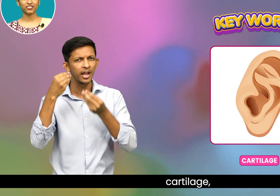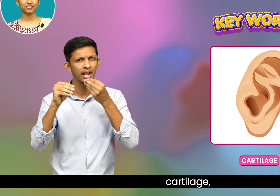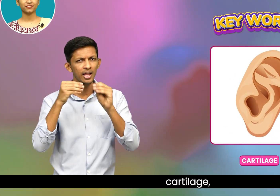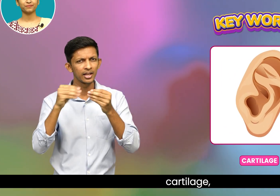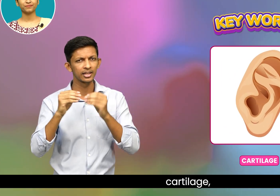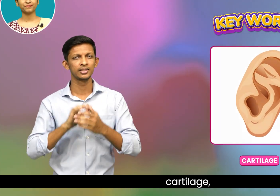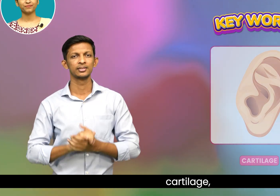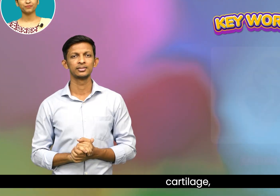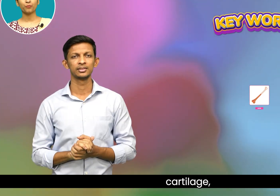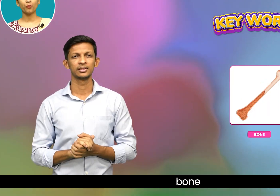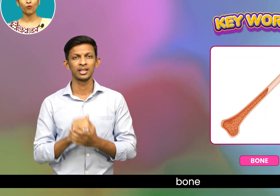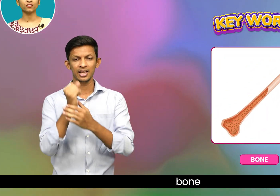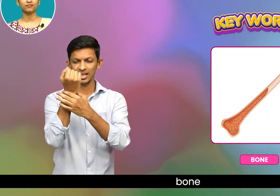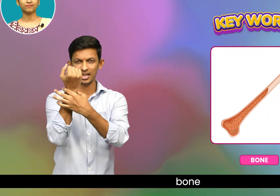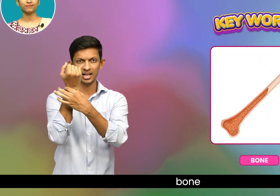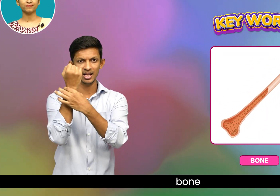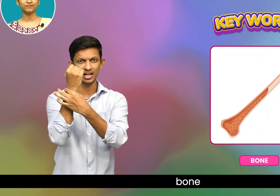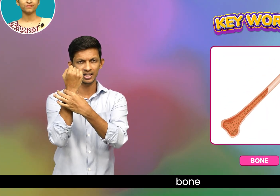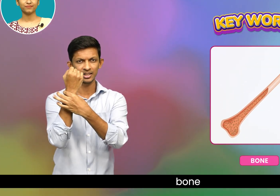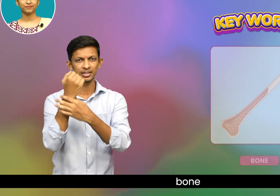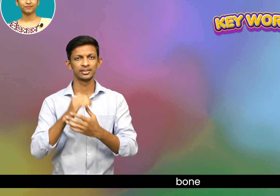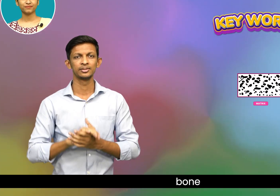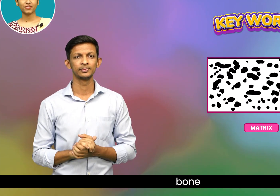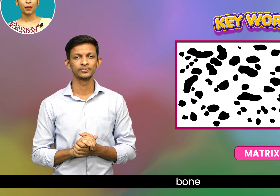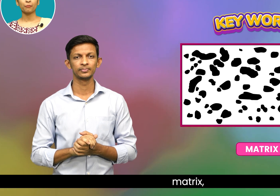cartilage, bone,